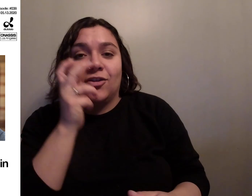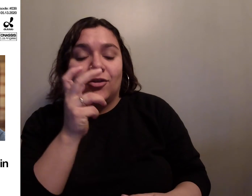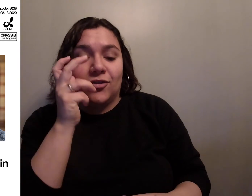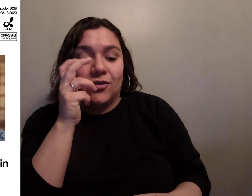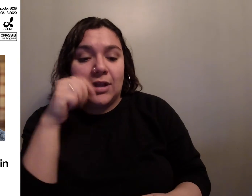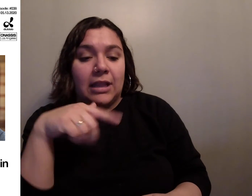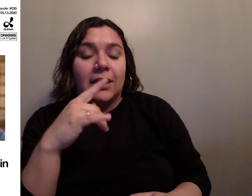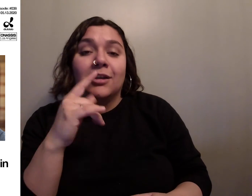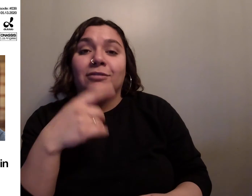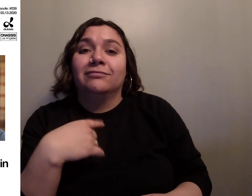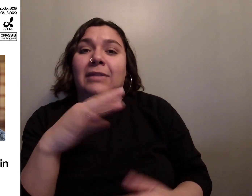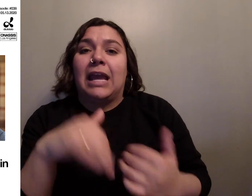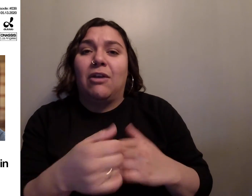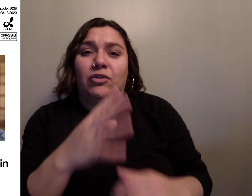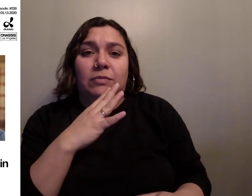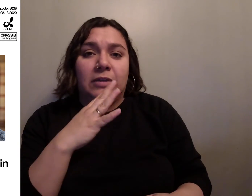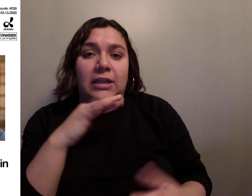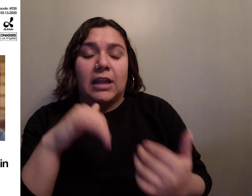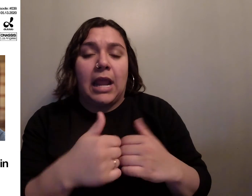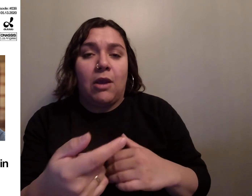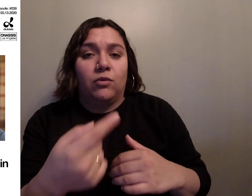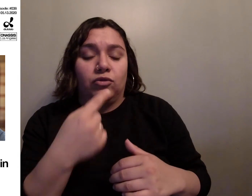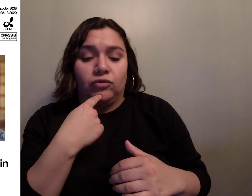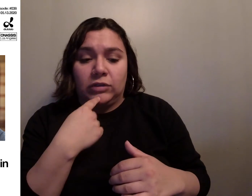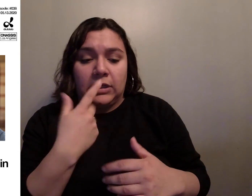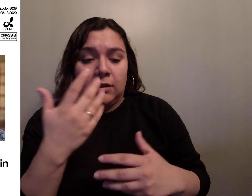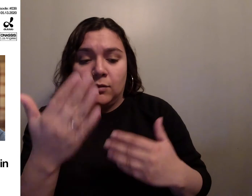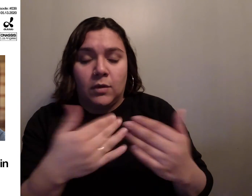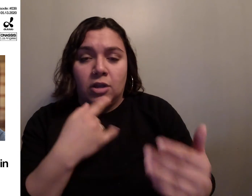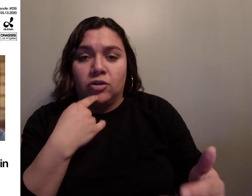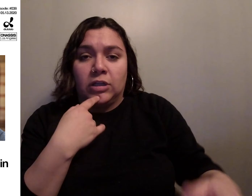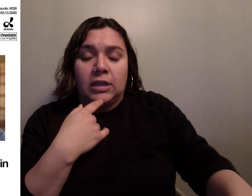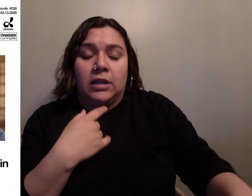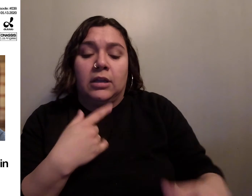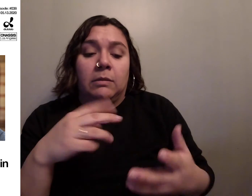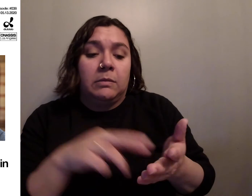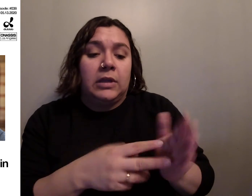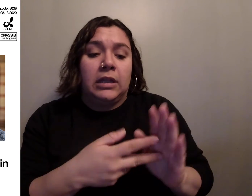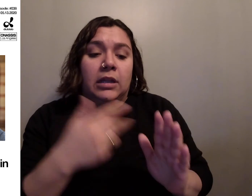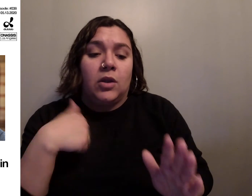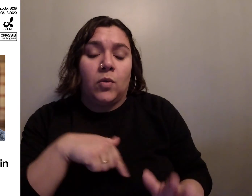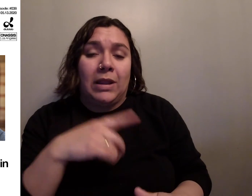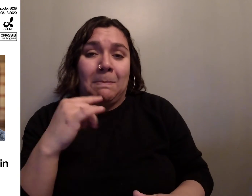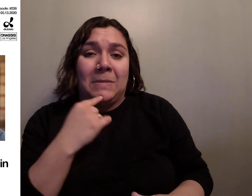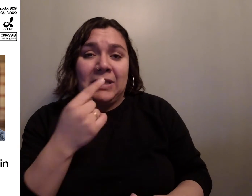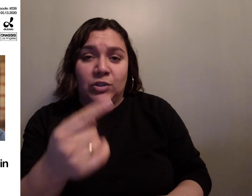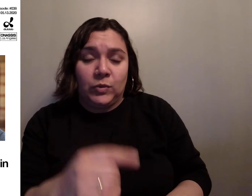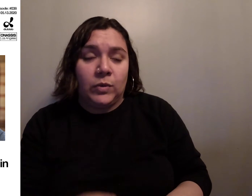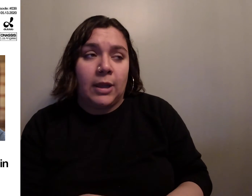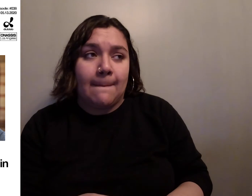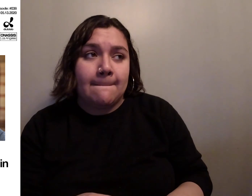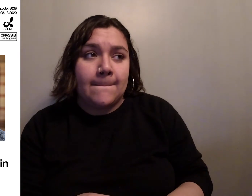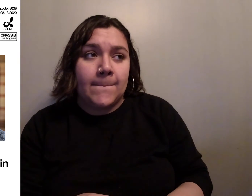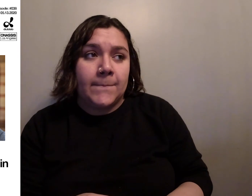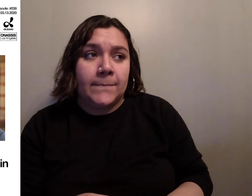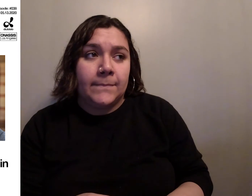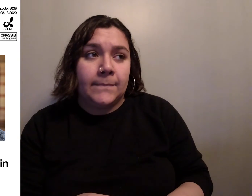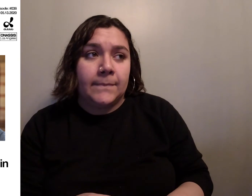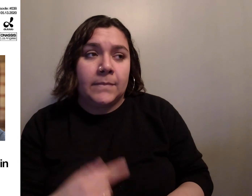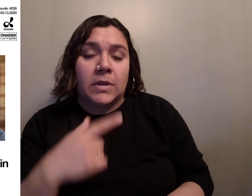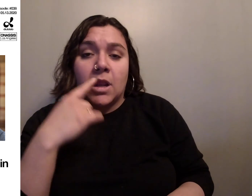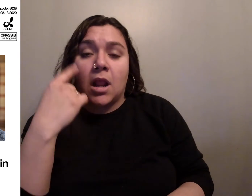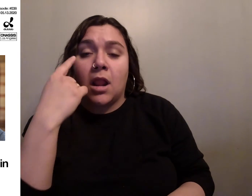I hear this so much in the tone of your voice and in what you're saying, which is